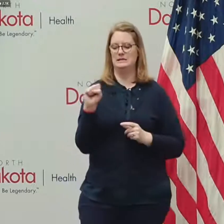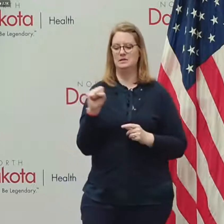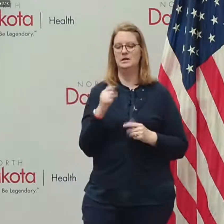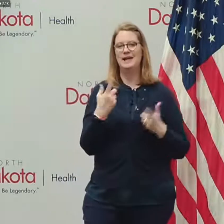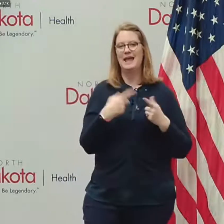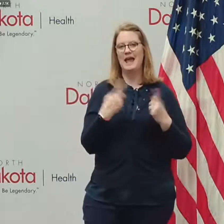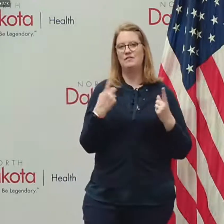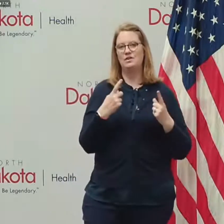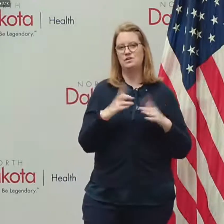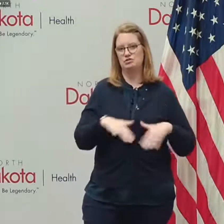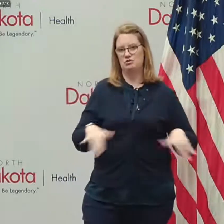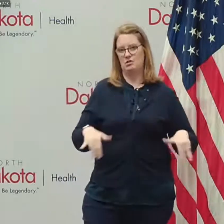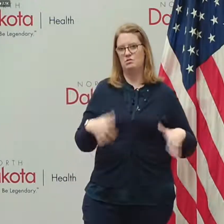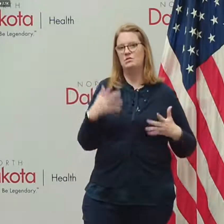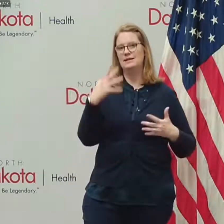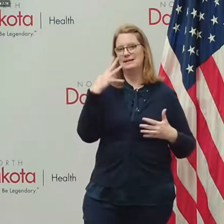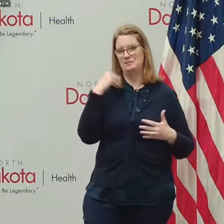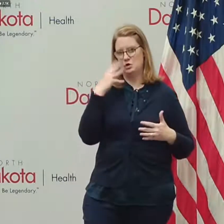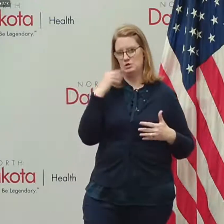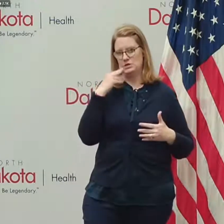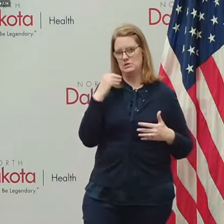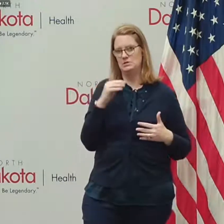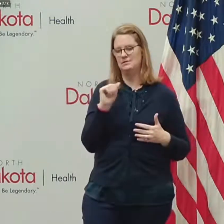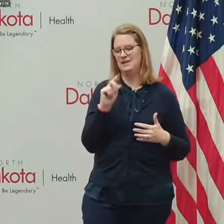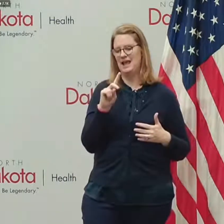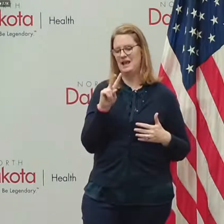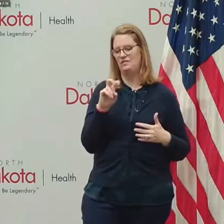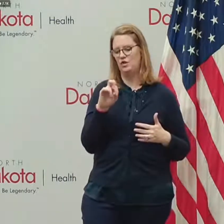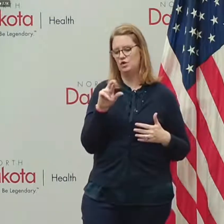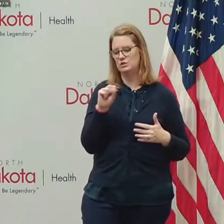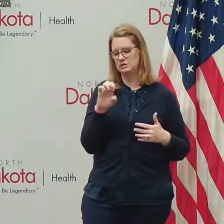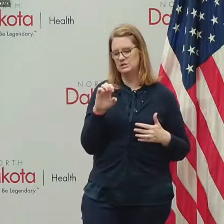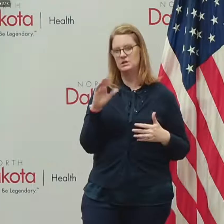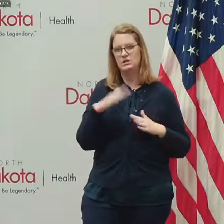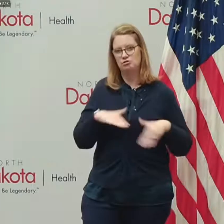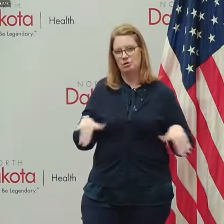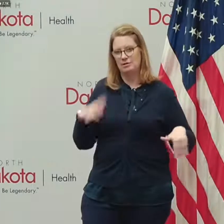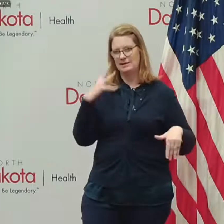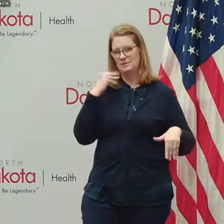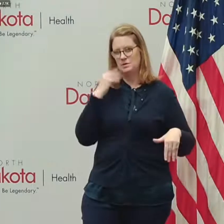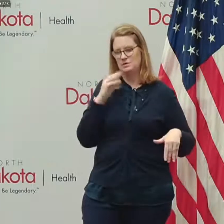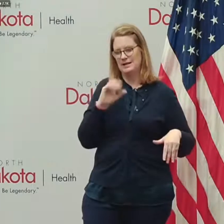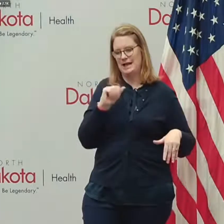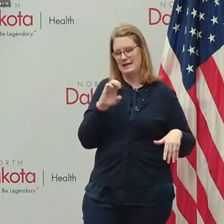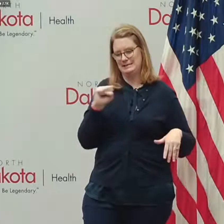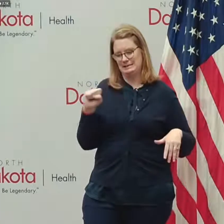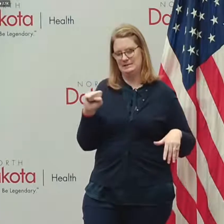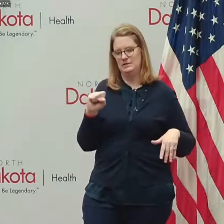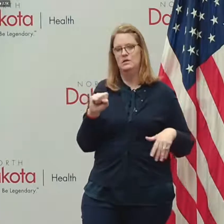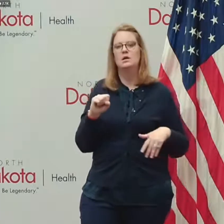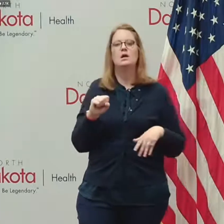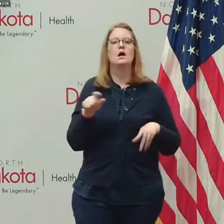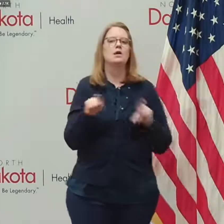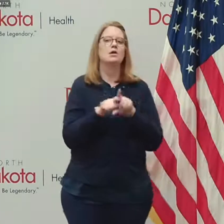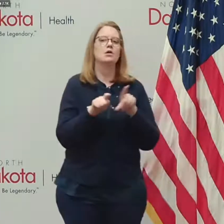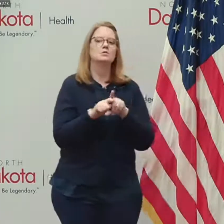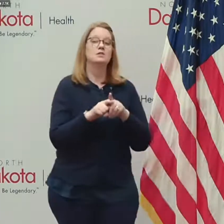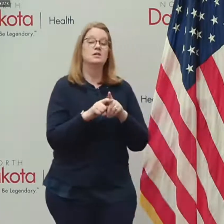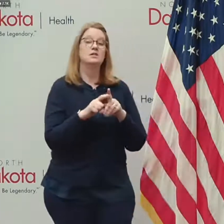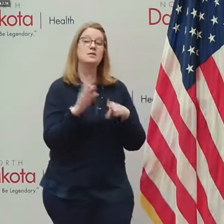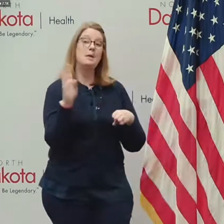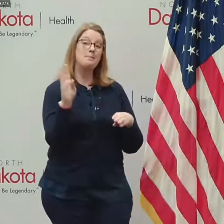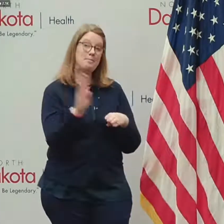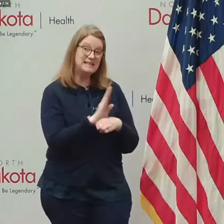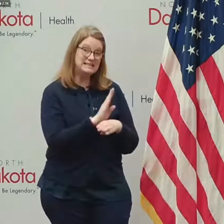Adverse Childhood Experiences. And then finally, we're going to talk about how important it is for businesses